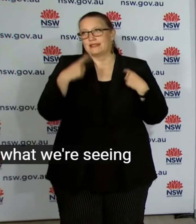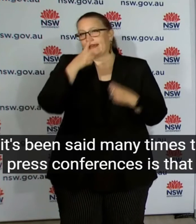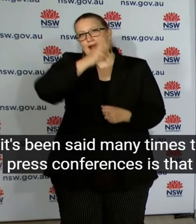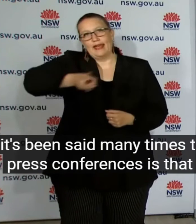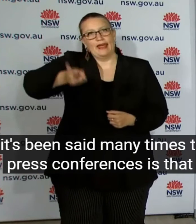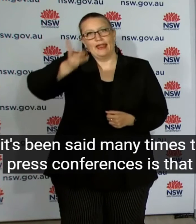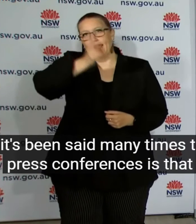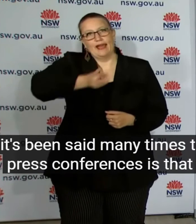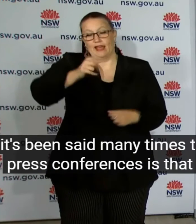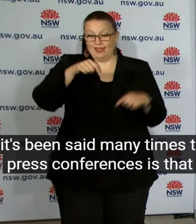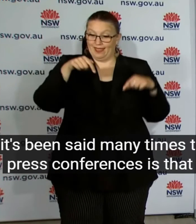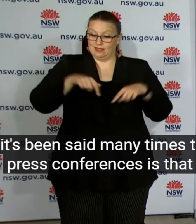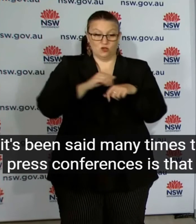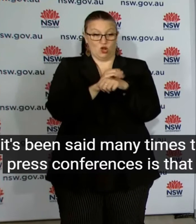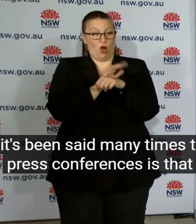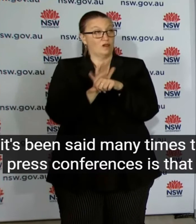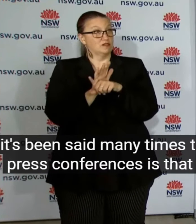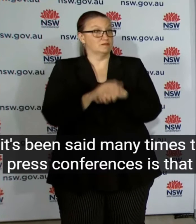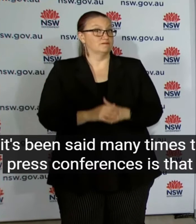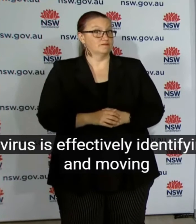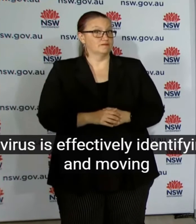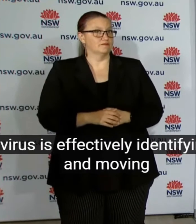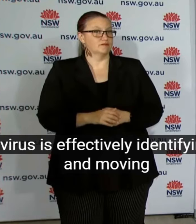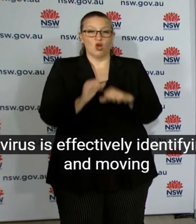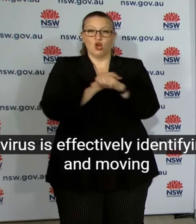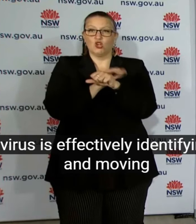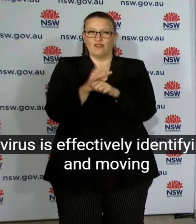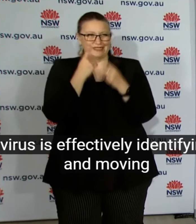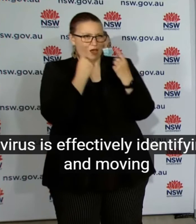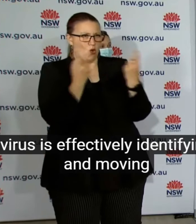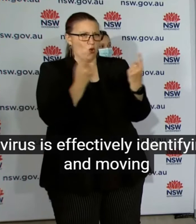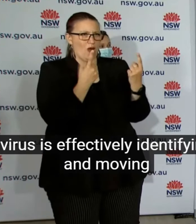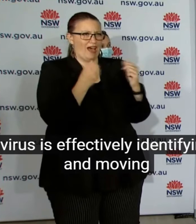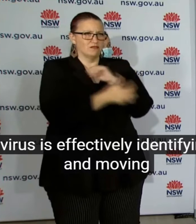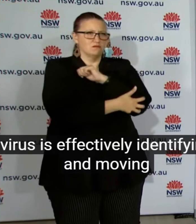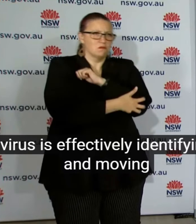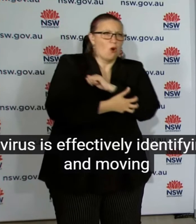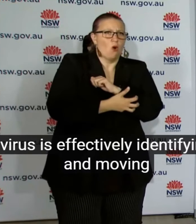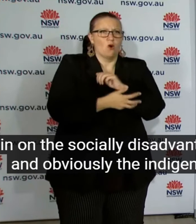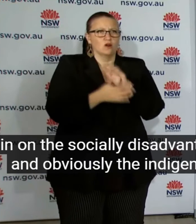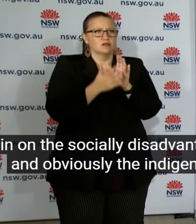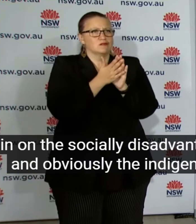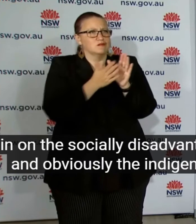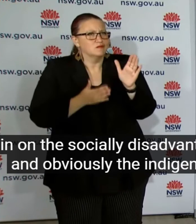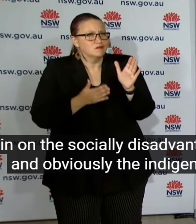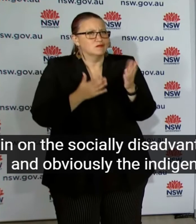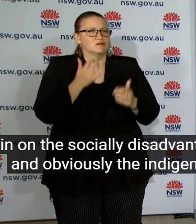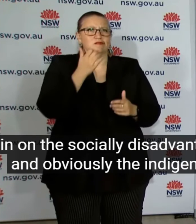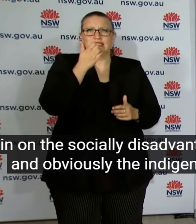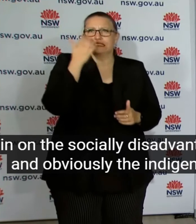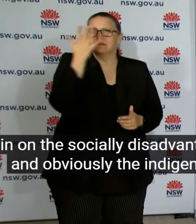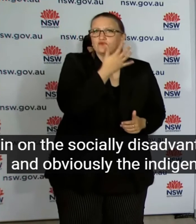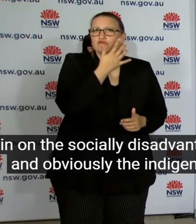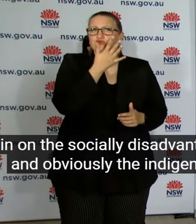effectively identifying and moving in on the socially disadvantaged, and obviously the Indigenous communities,